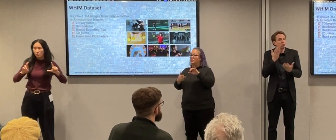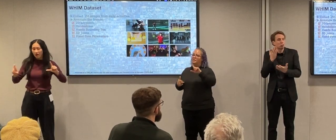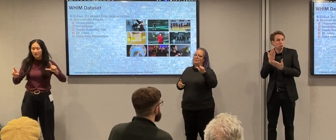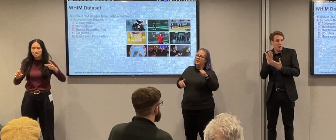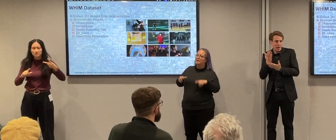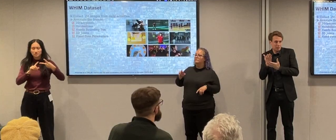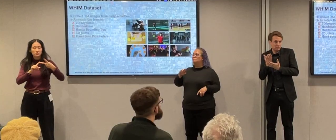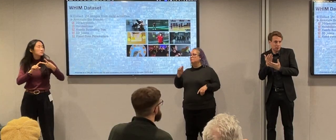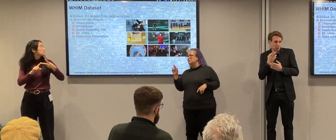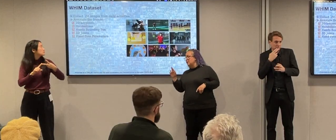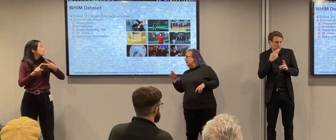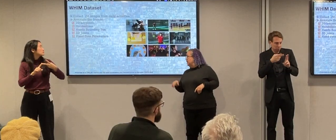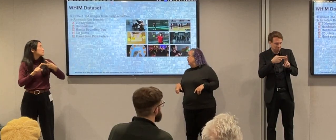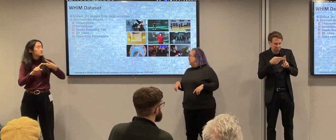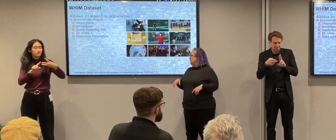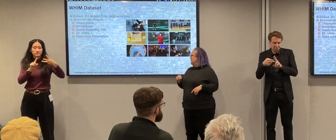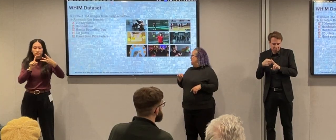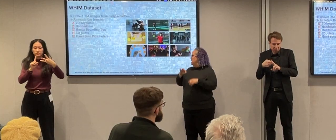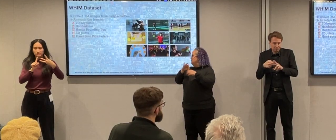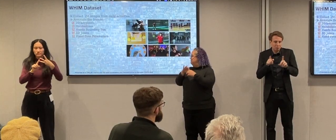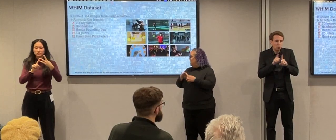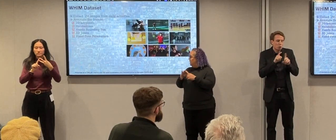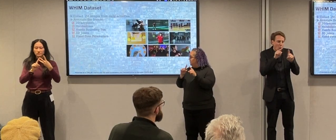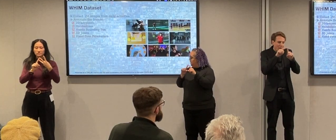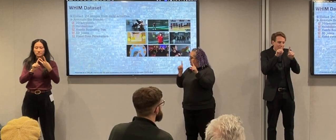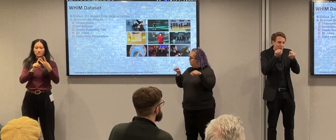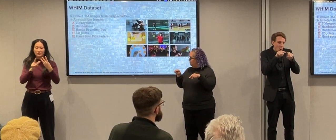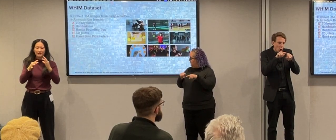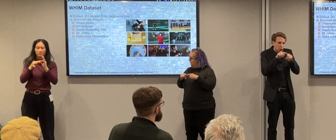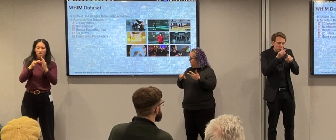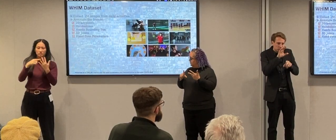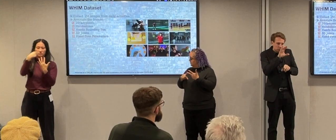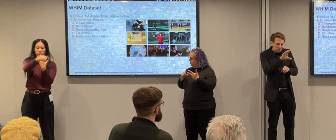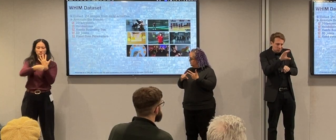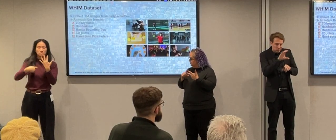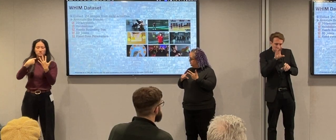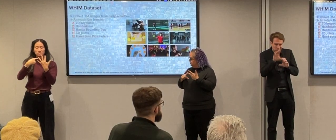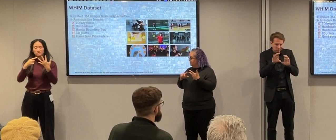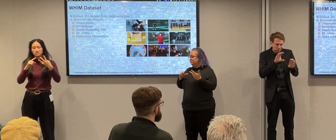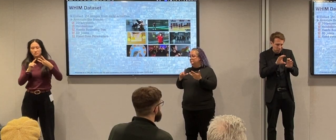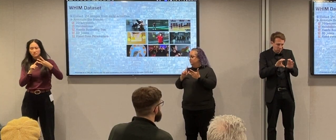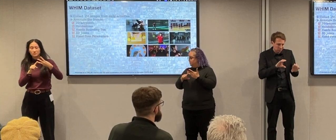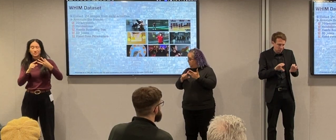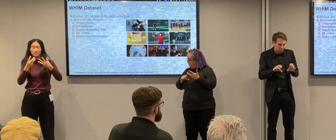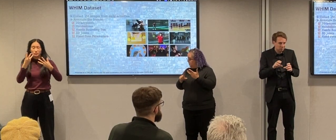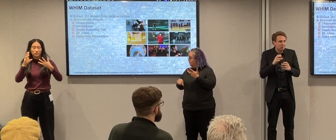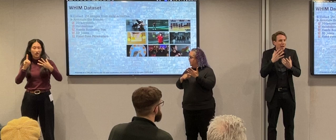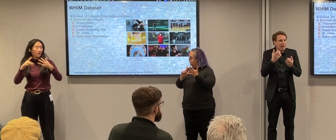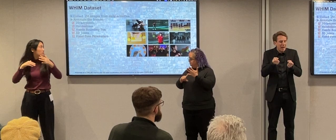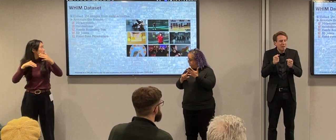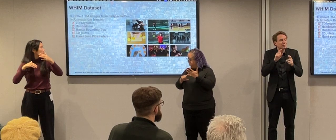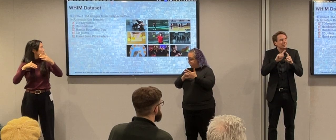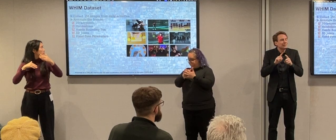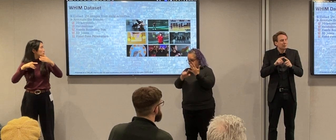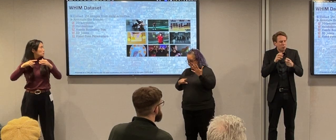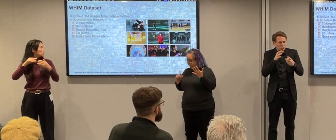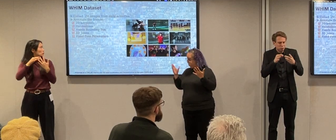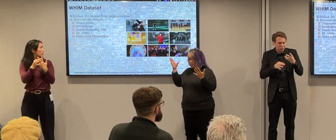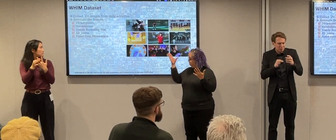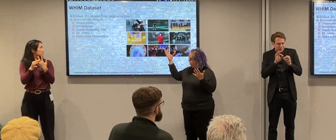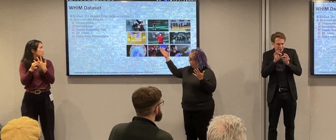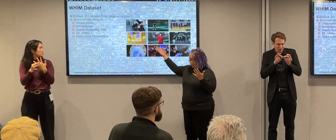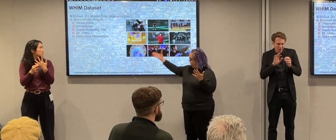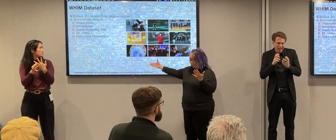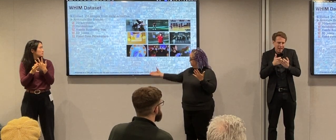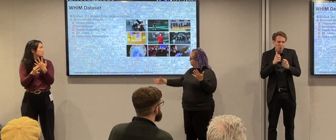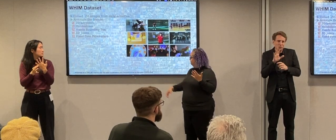and also hand bounding boxes, 3D joints, and hand pose parameters. So we have something